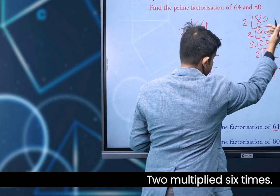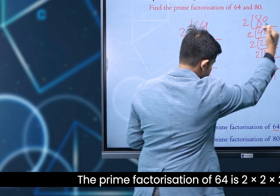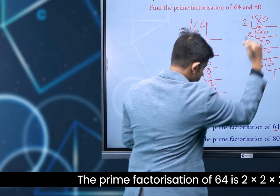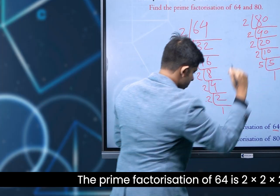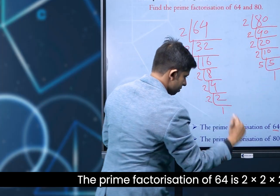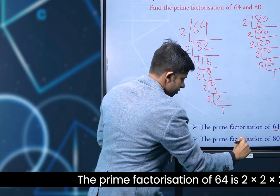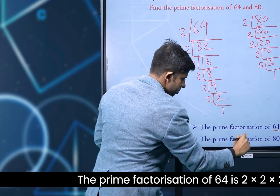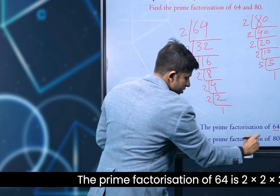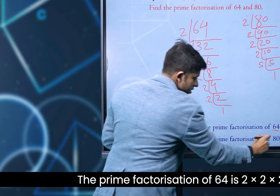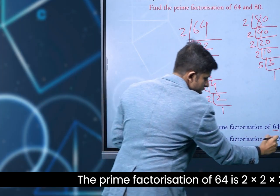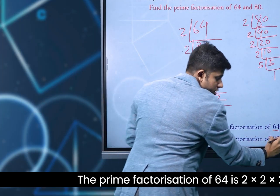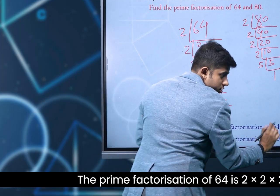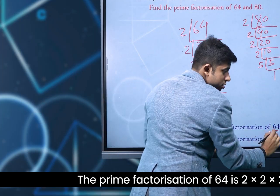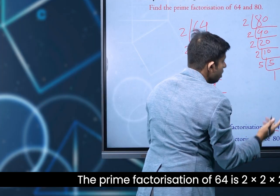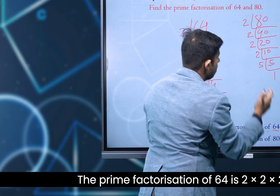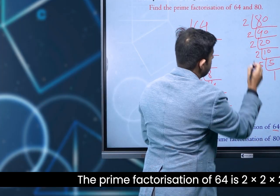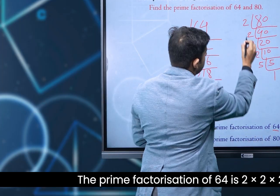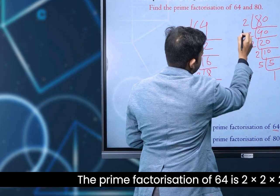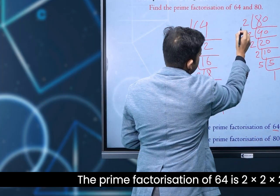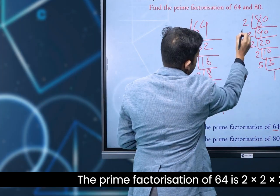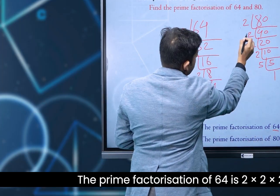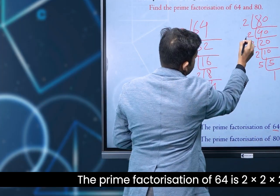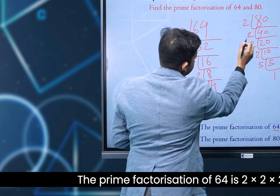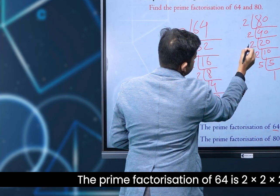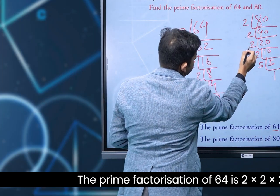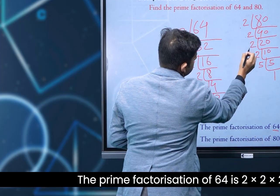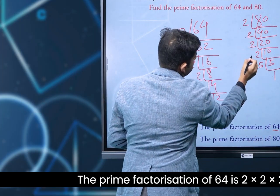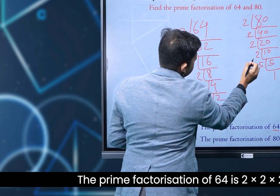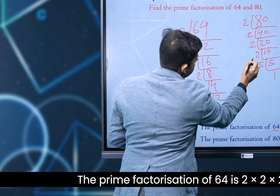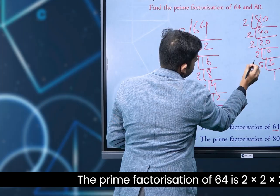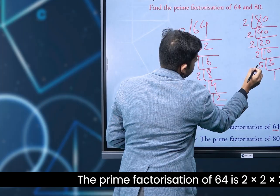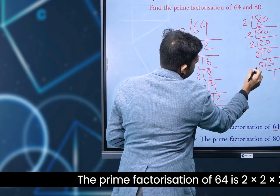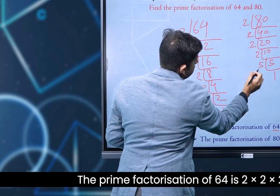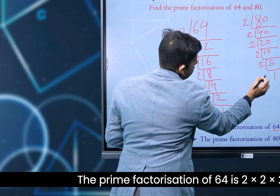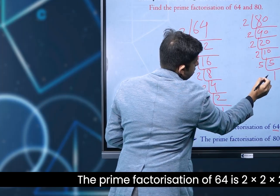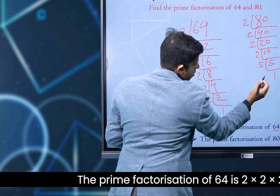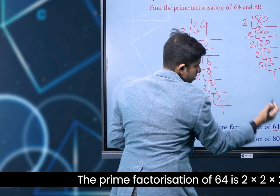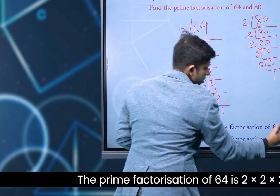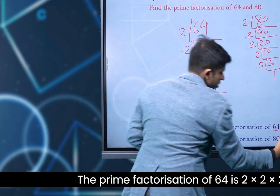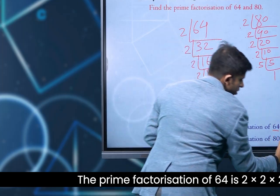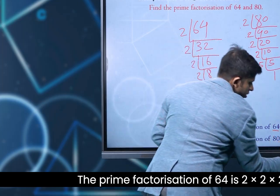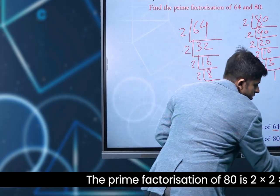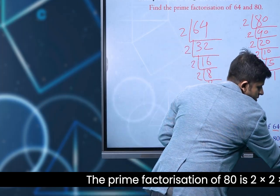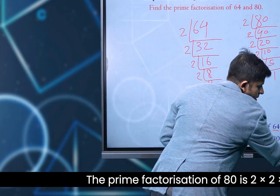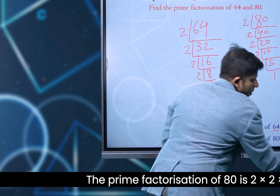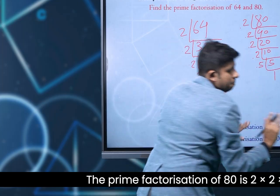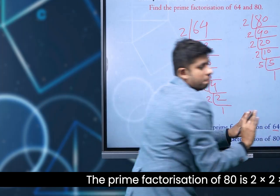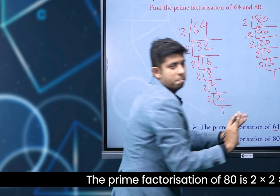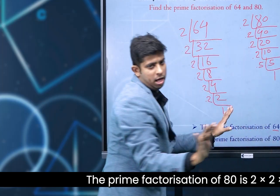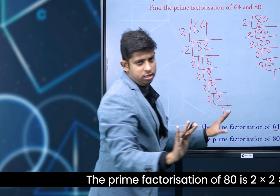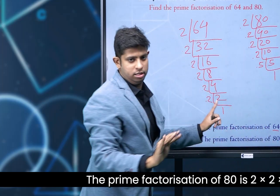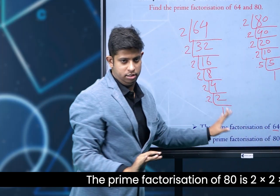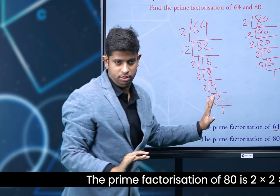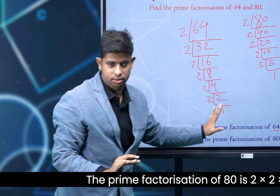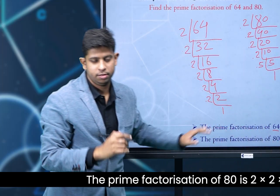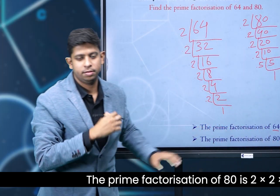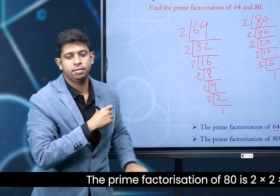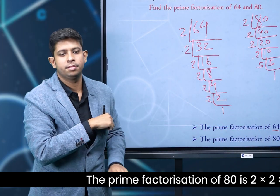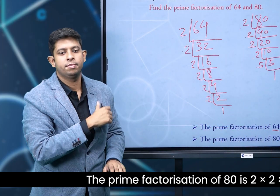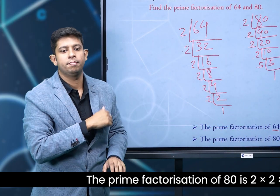The prime factorization of 64 is 2 into 2 into 2 into 2 into 2. The prime factorization of 80 is 2 into 2 into